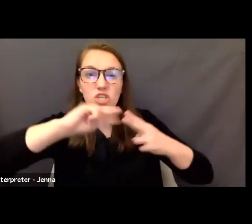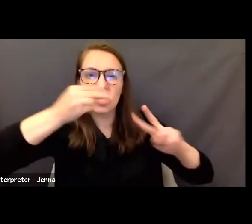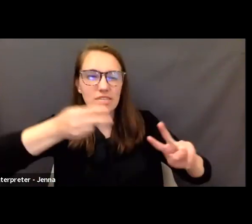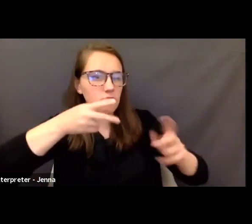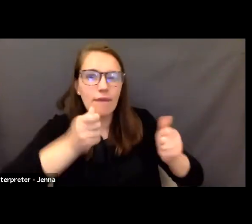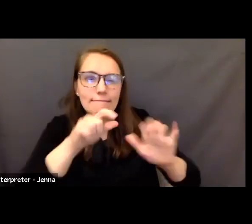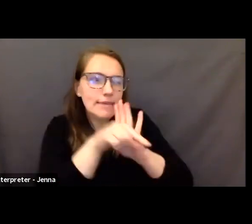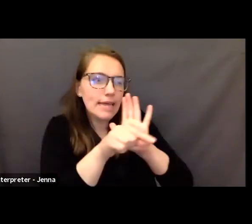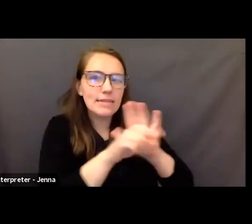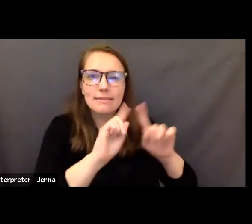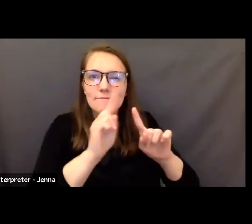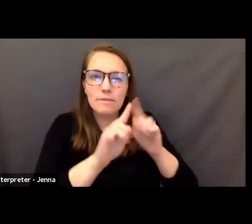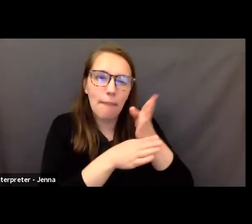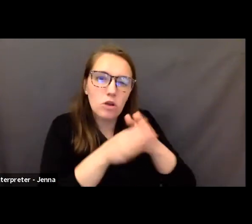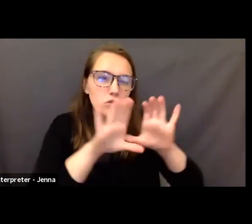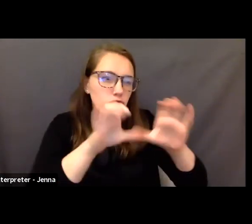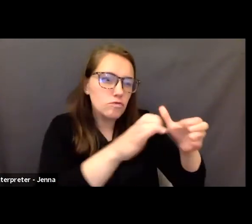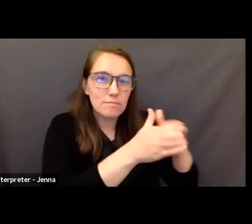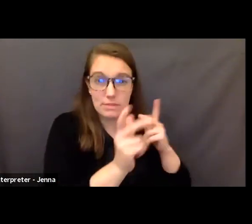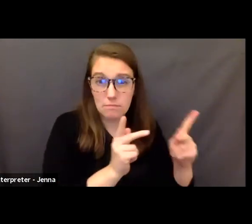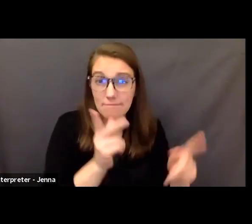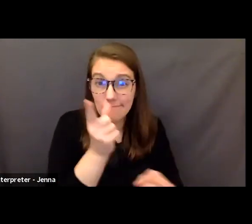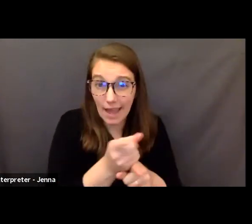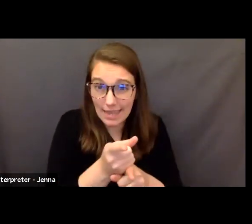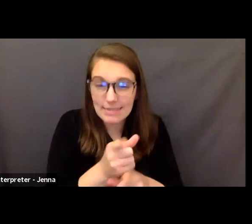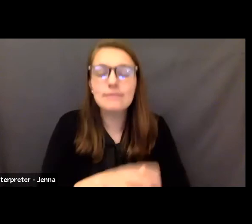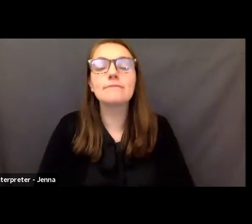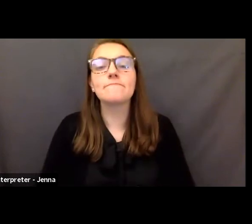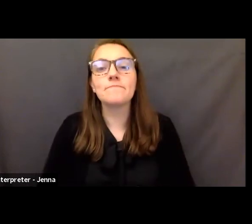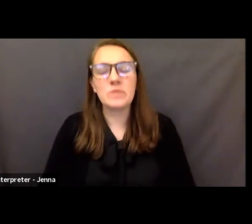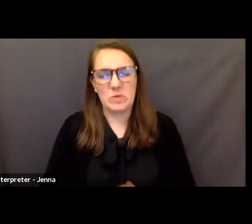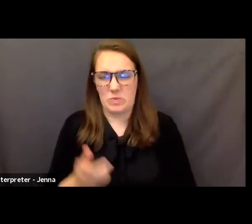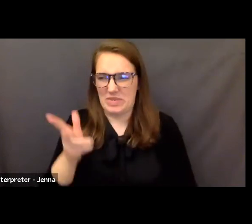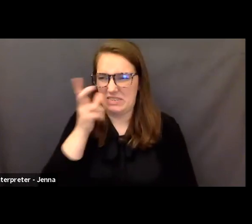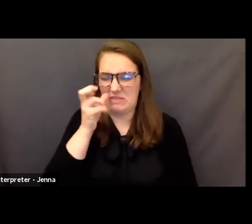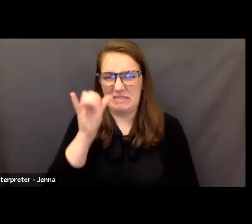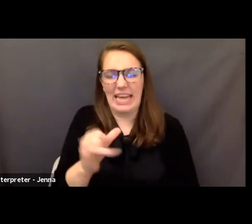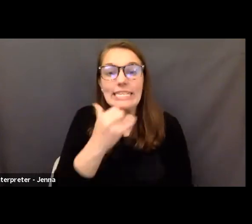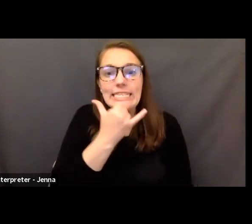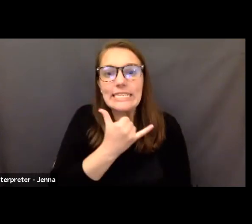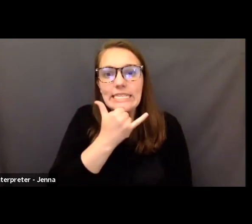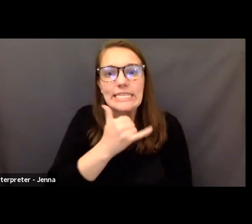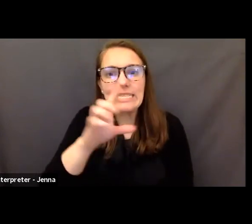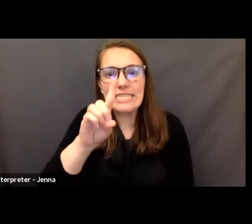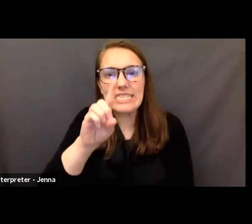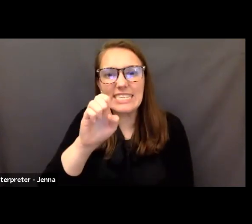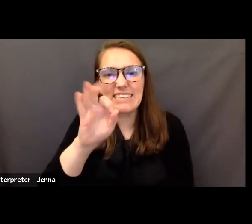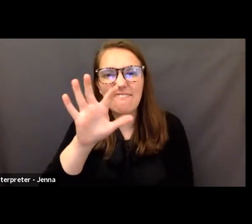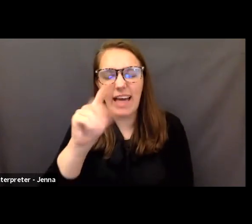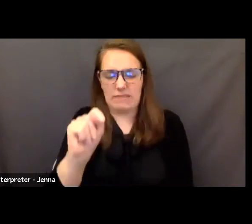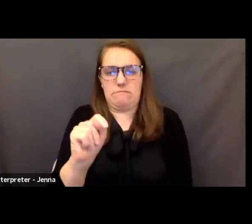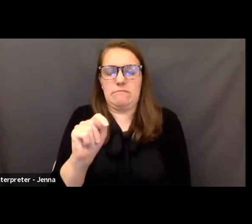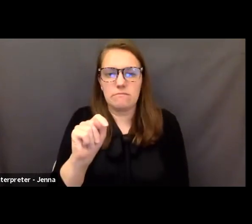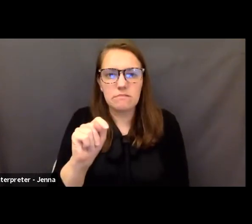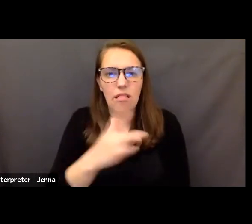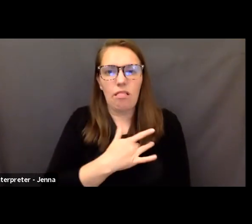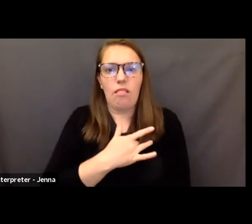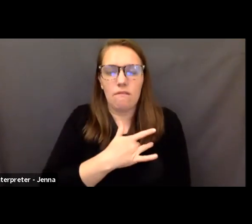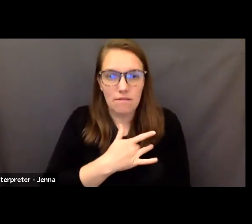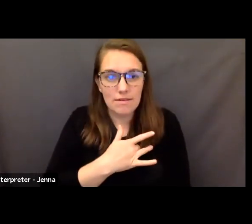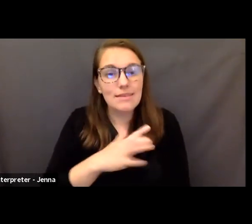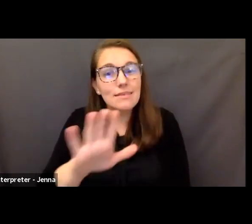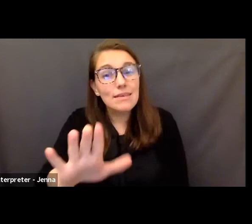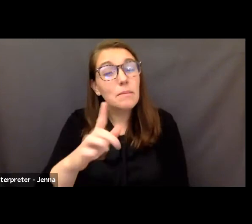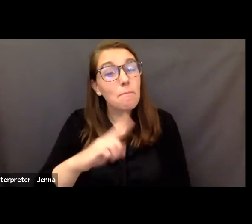when applied to human beings, and rightly so. However, for Aquinas and other scholastics, a defectum, it